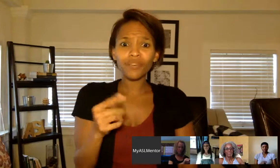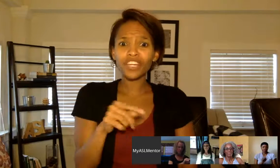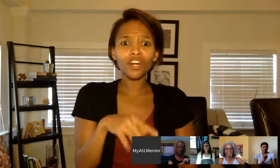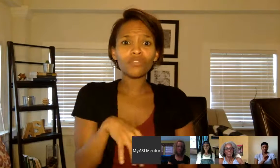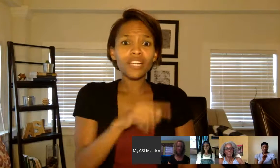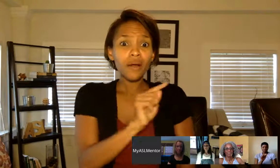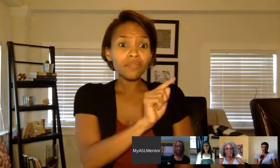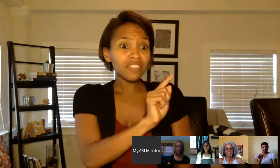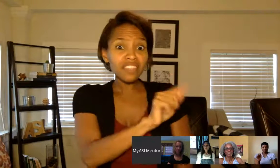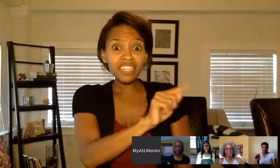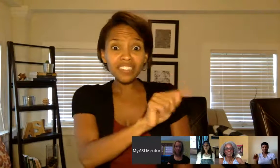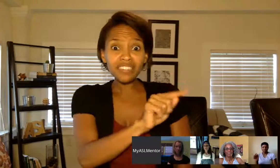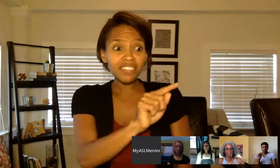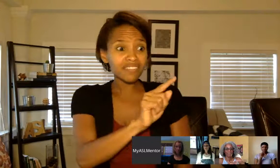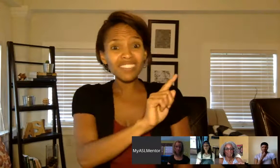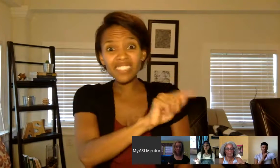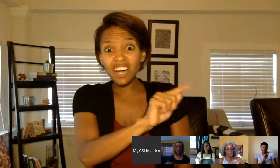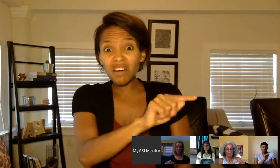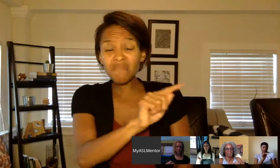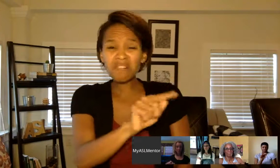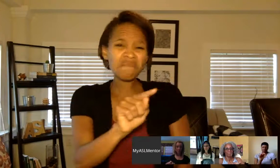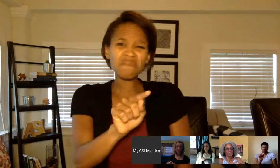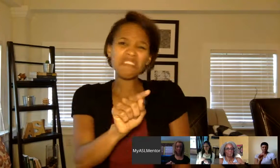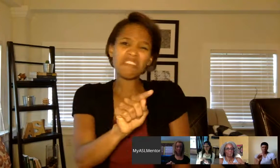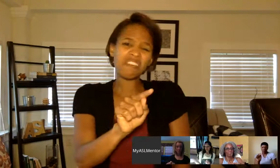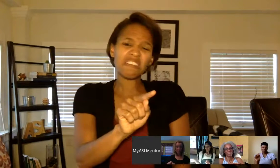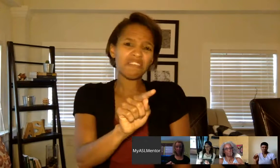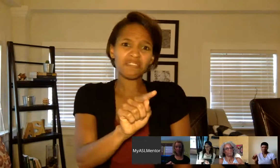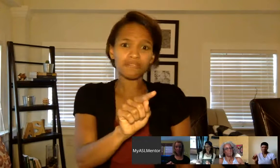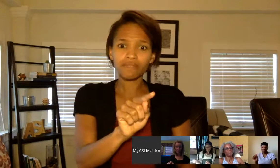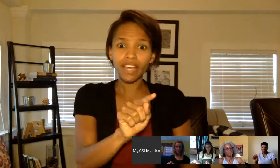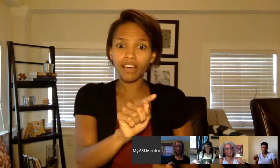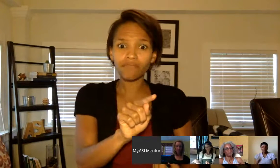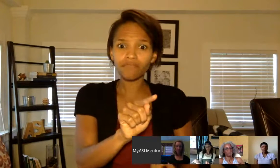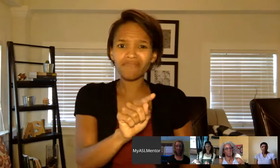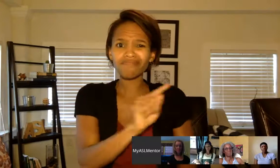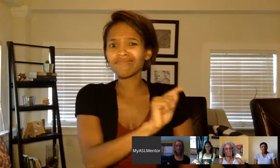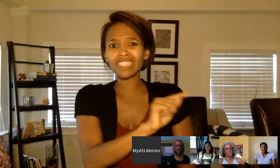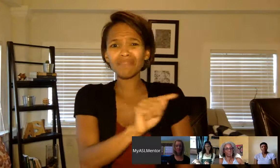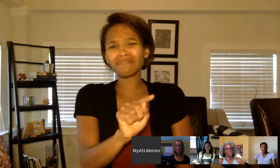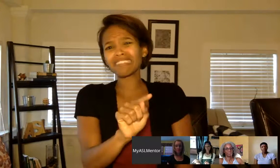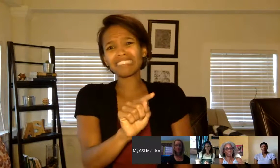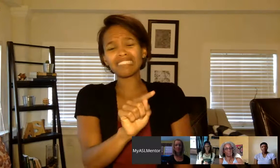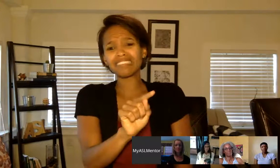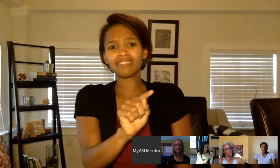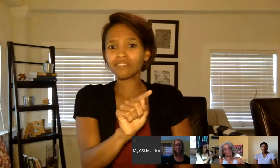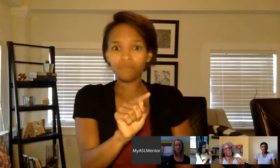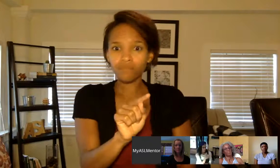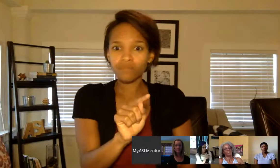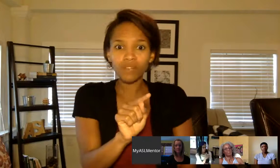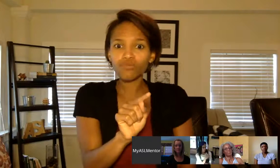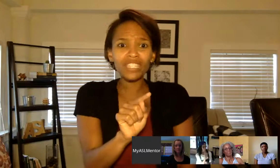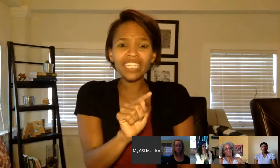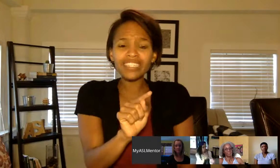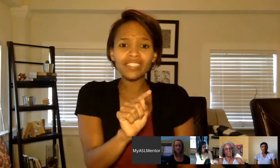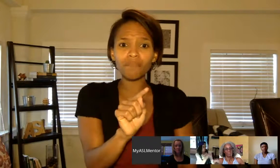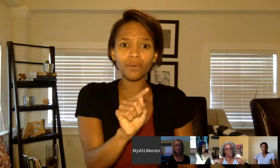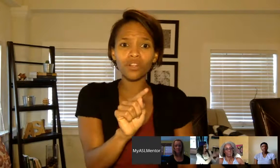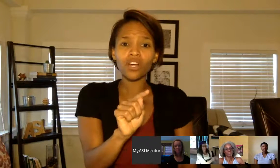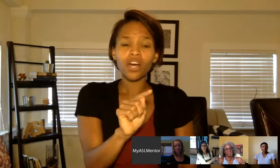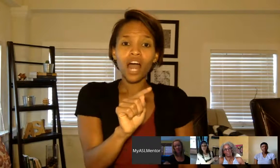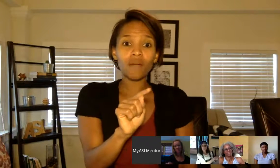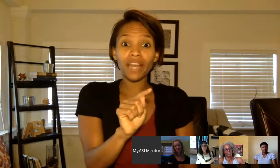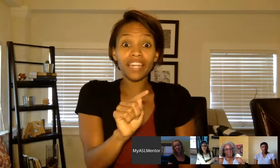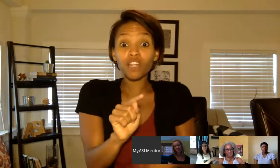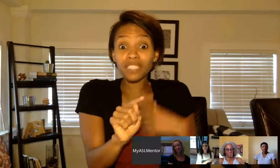Yeah, there we go. These, some, nah, yeah, some, nah, really